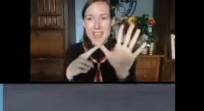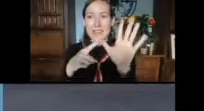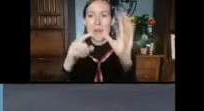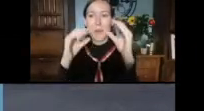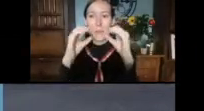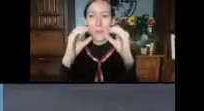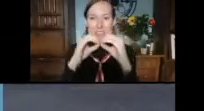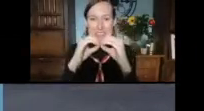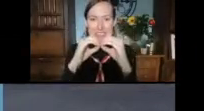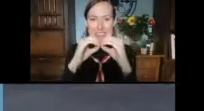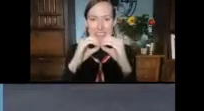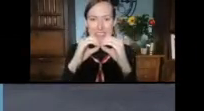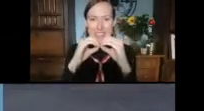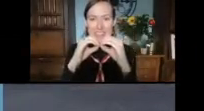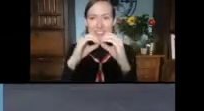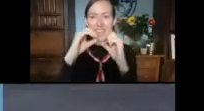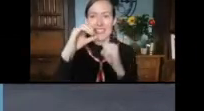A, B,